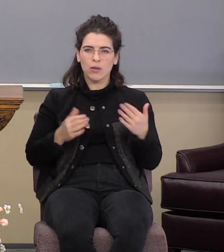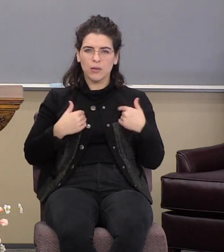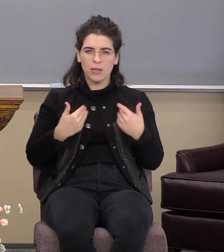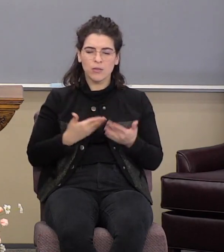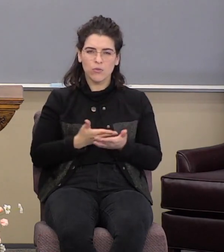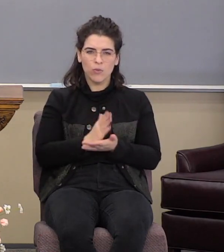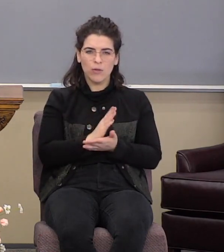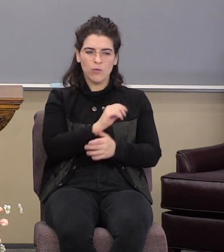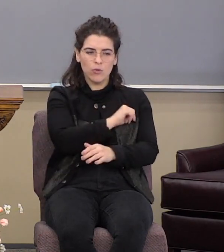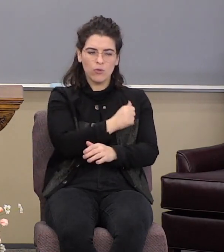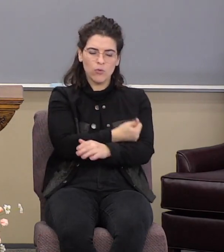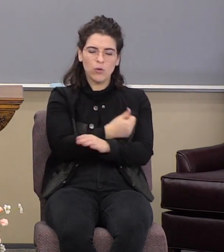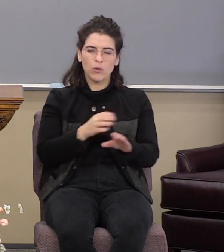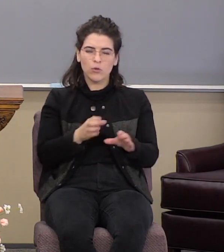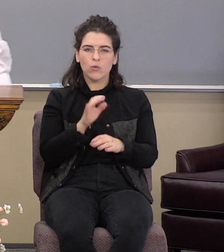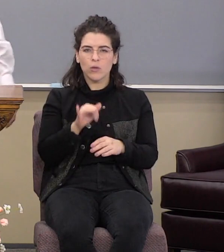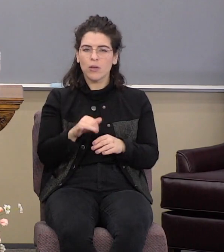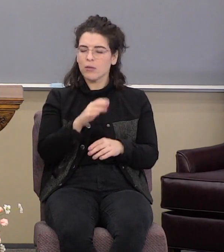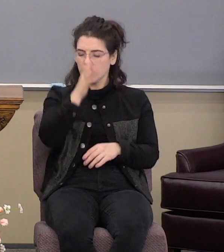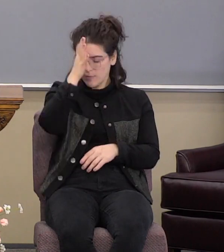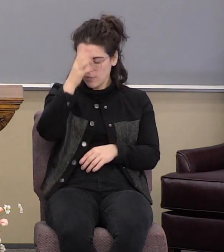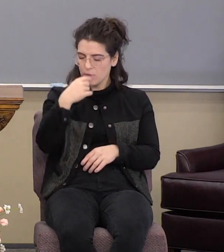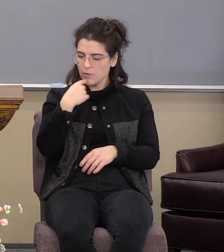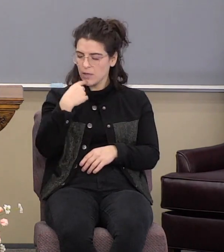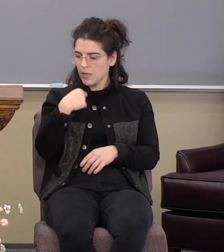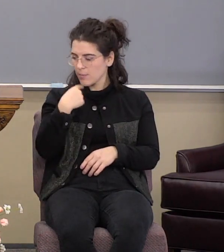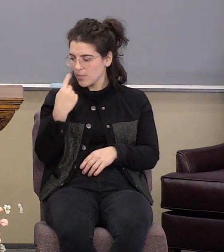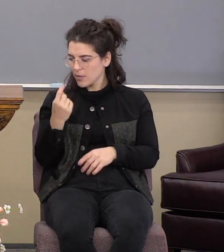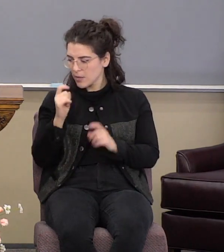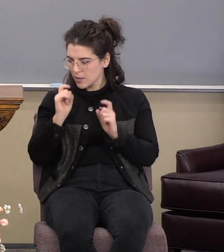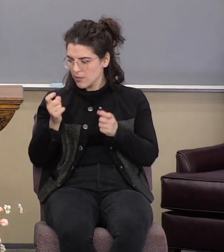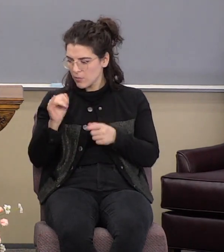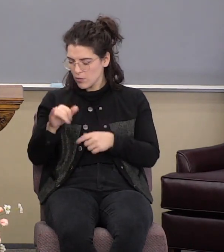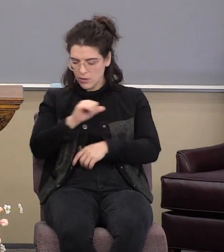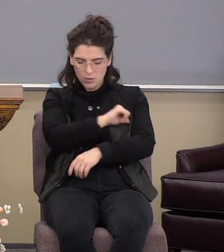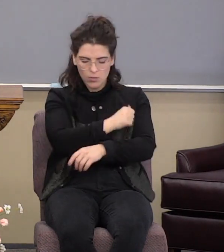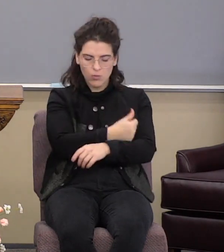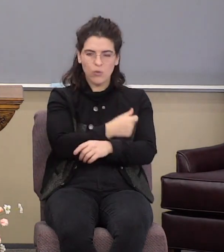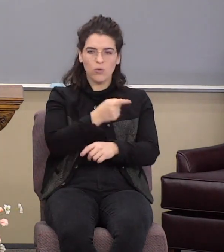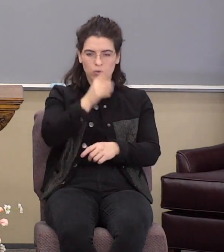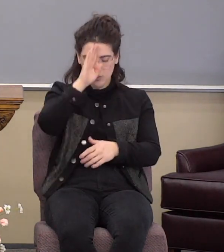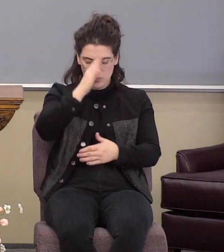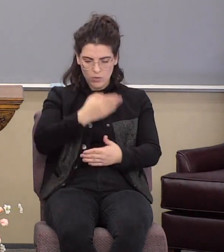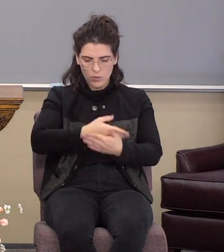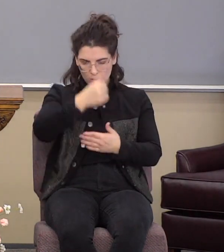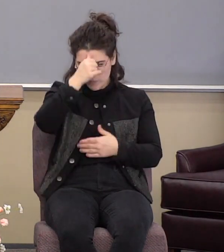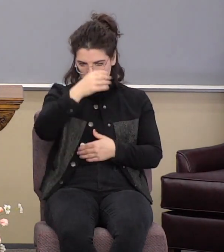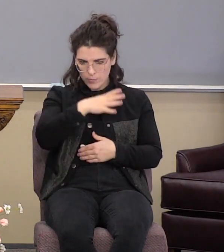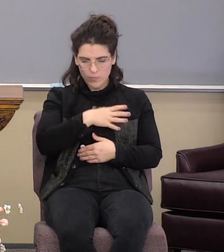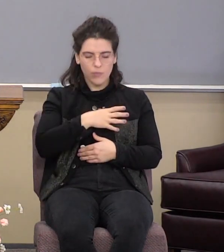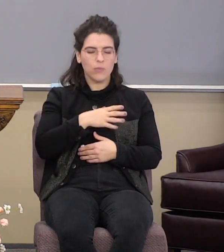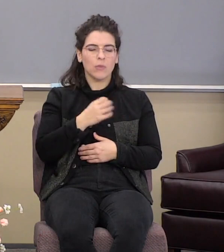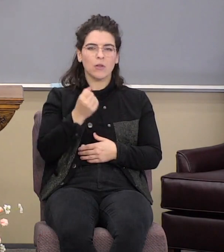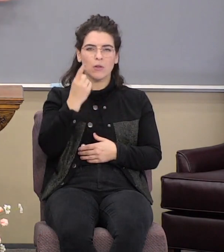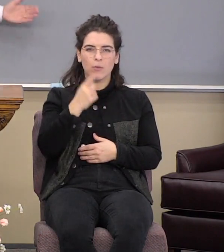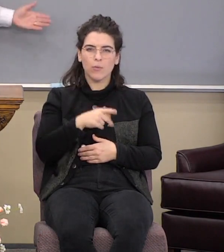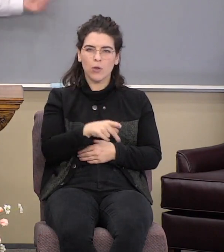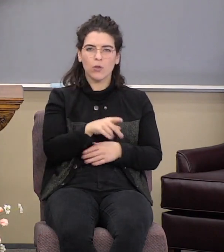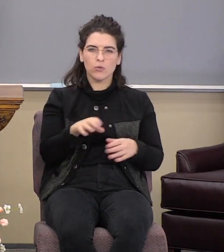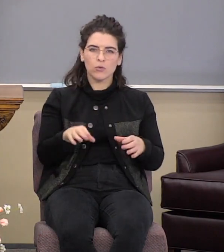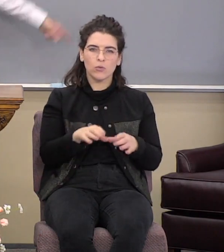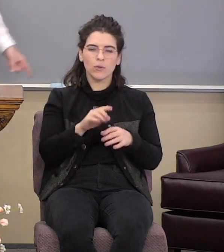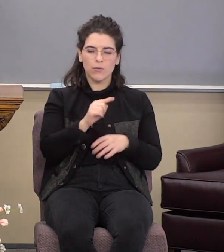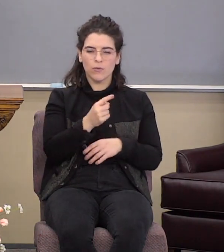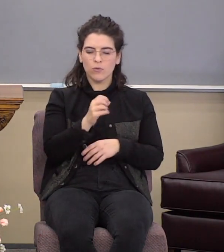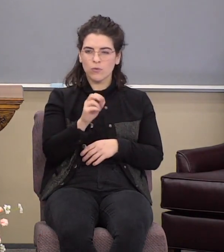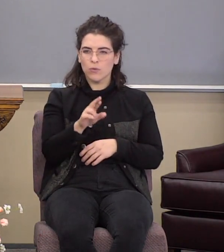that, because the Father said, I'm giving you that authority because you're the Son of Man. And in light of what Paul's doing in 1 Corinthians 15, he's demonstrating